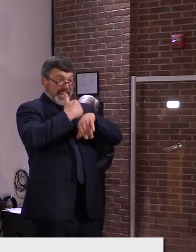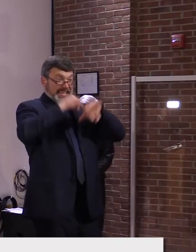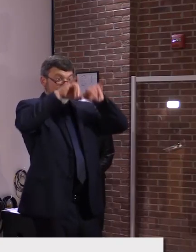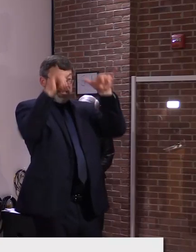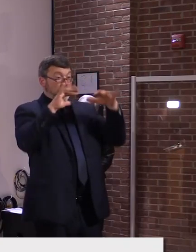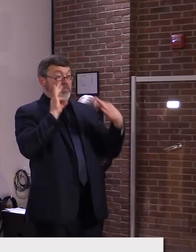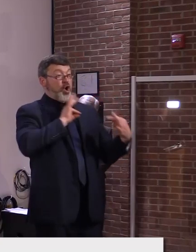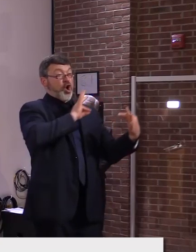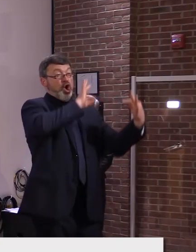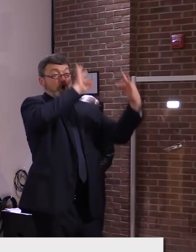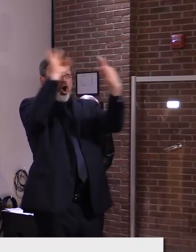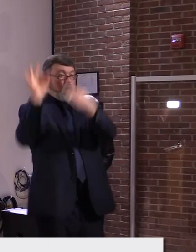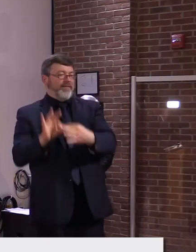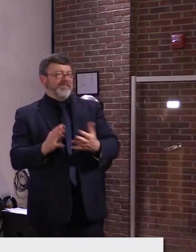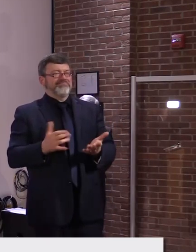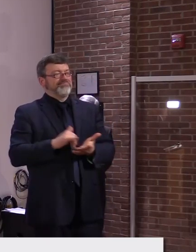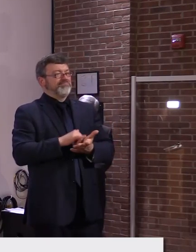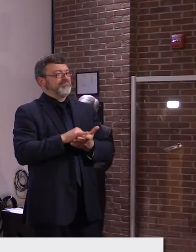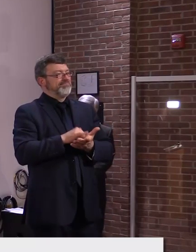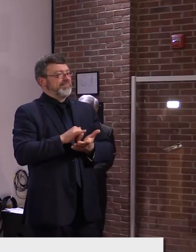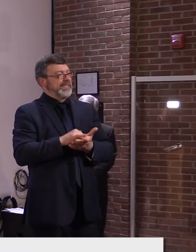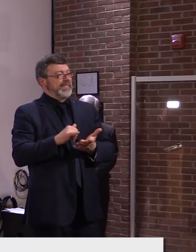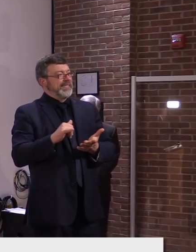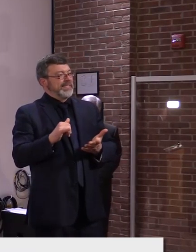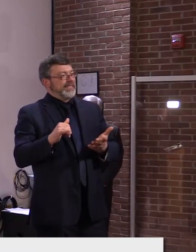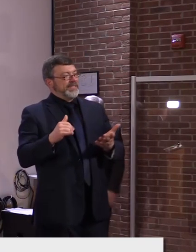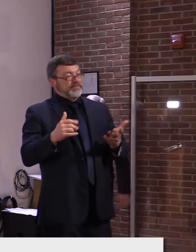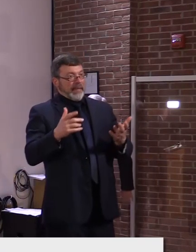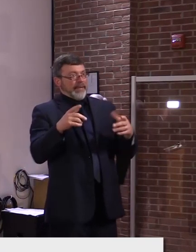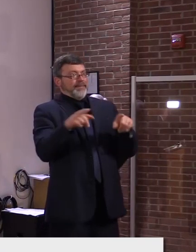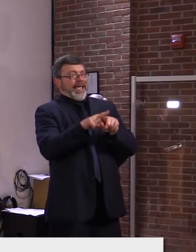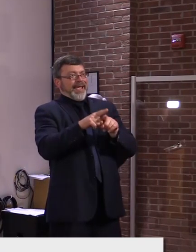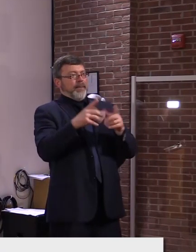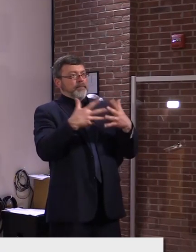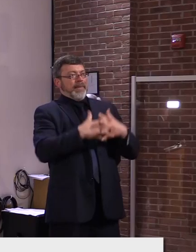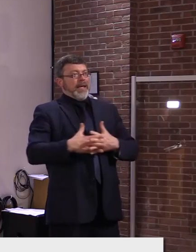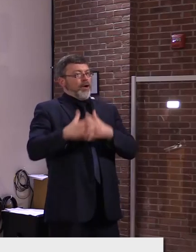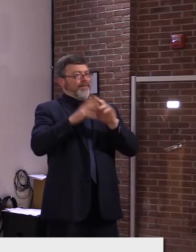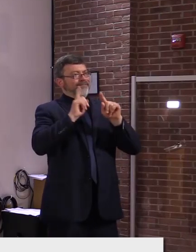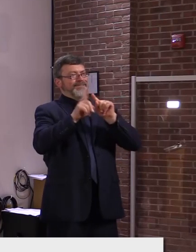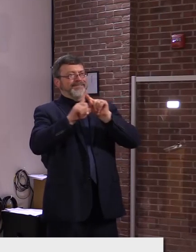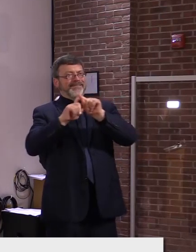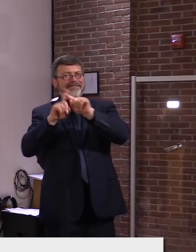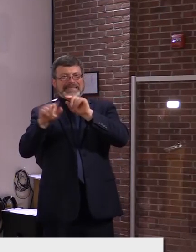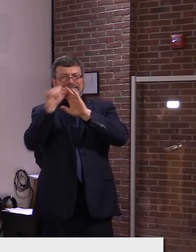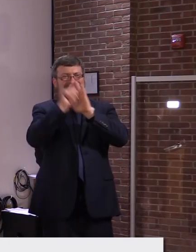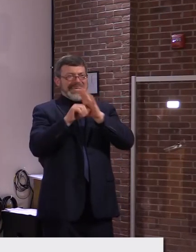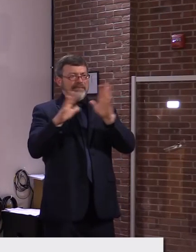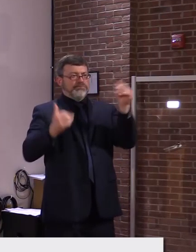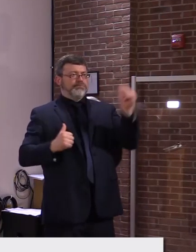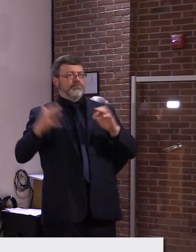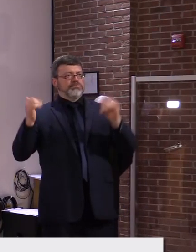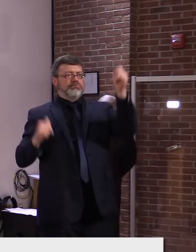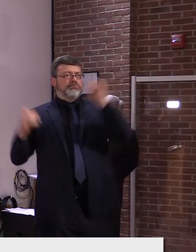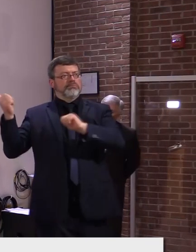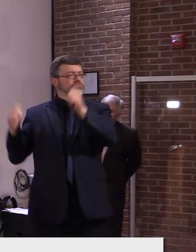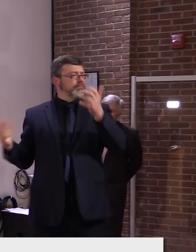that are, you know, half of where we are. So that's a concern regardless of where you go and what